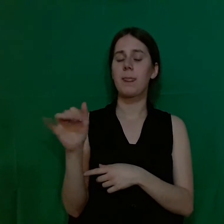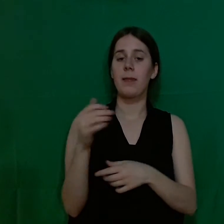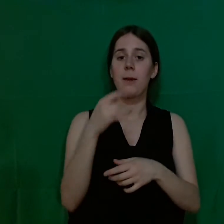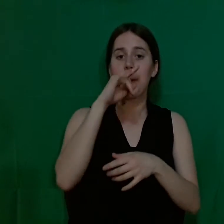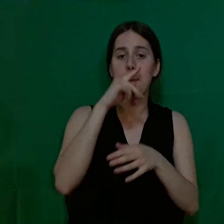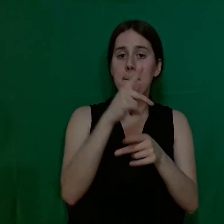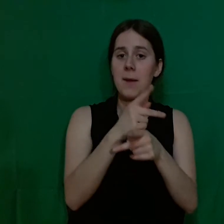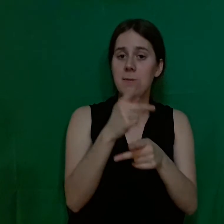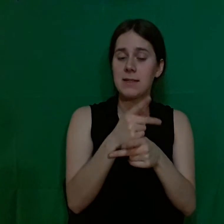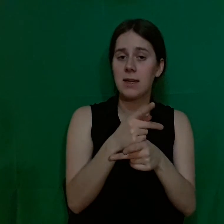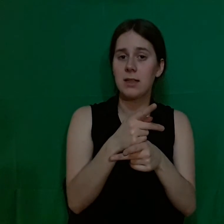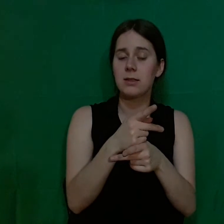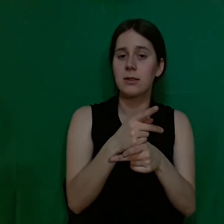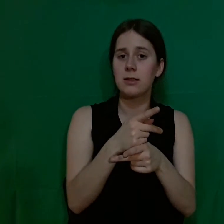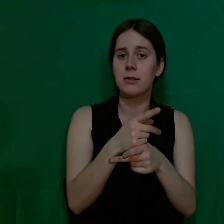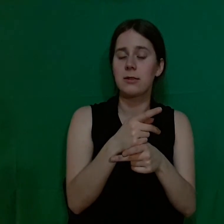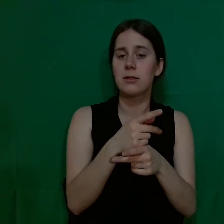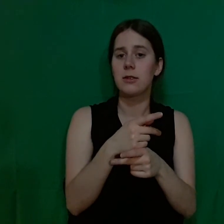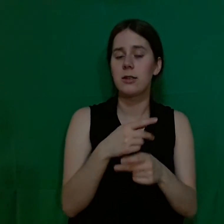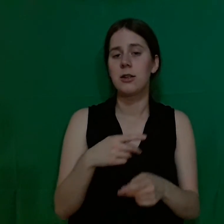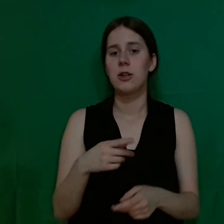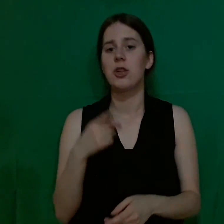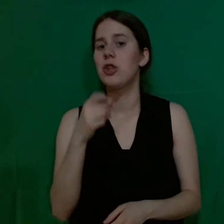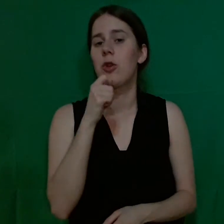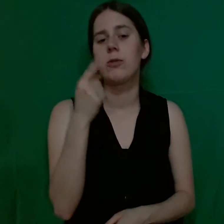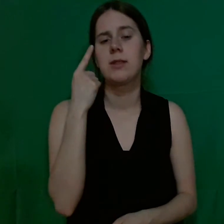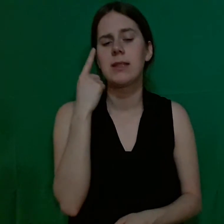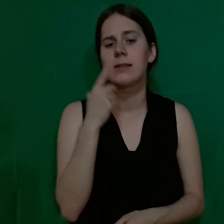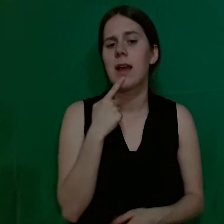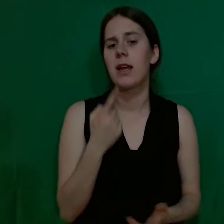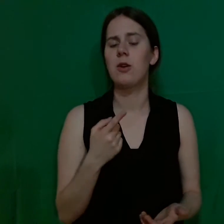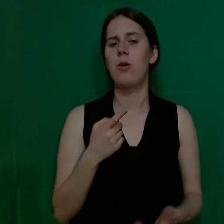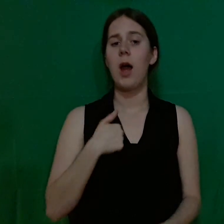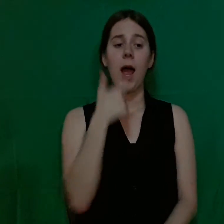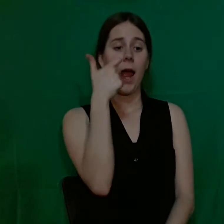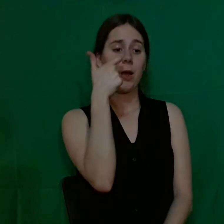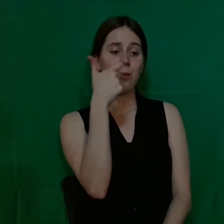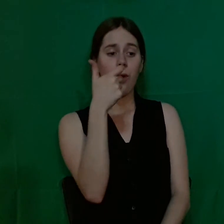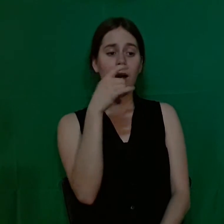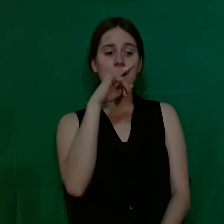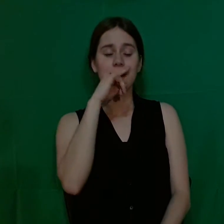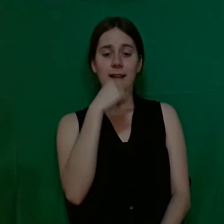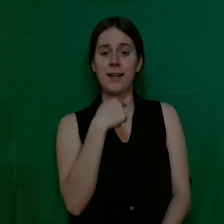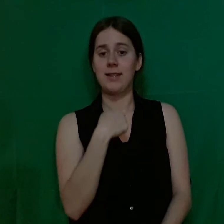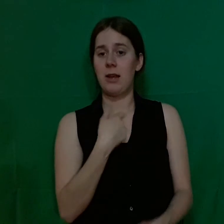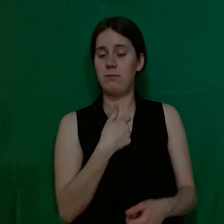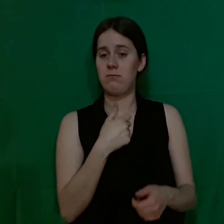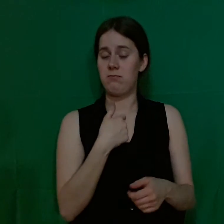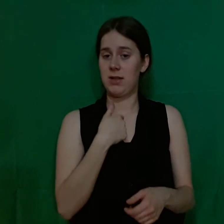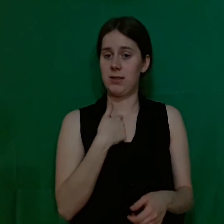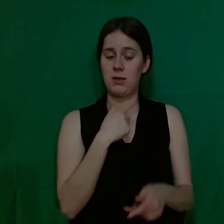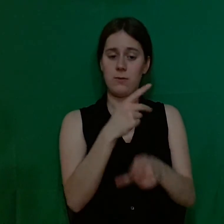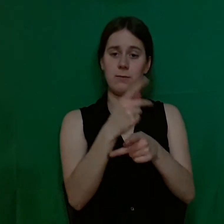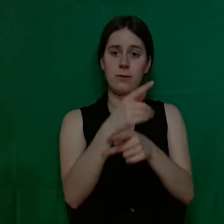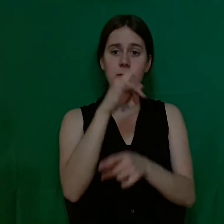to say, yeah, I watched kids, I was babysitter. You can say things that you were able to maintain the safety and